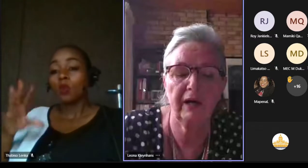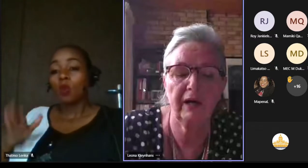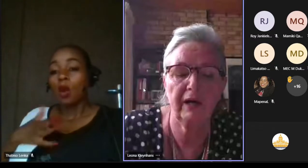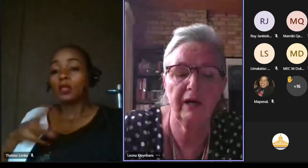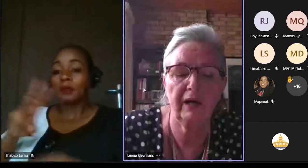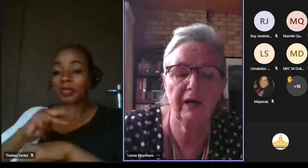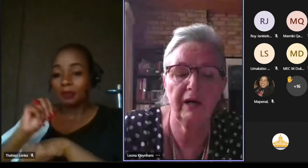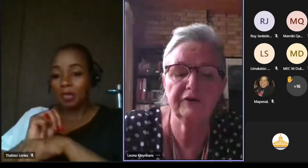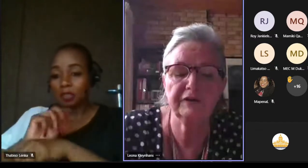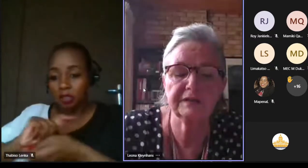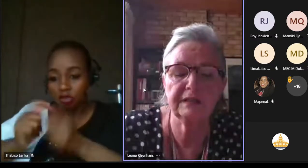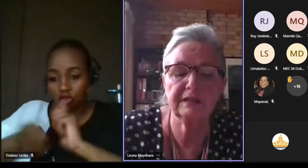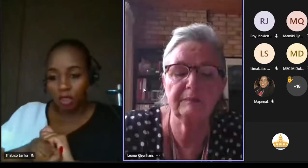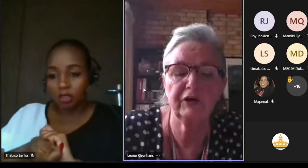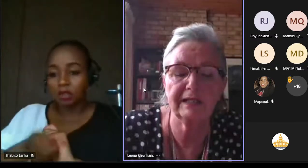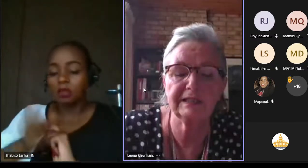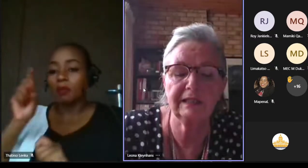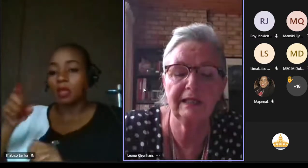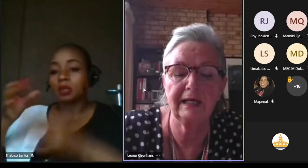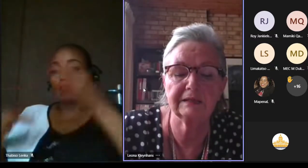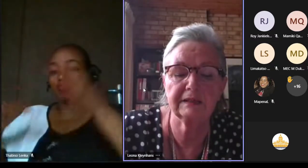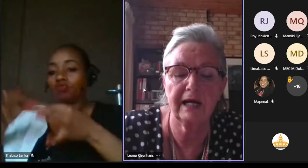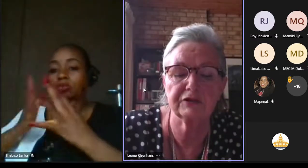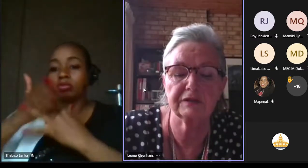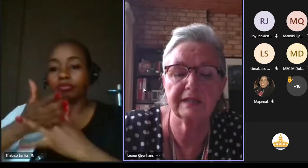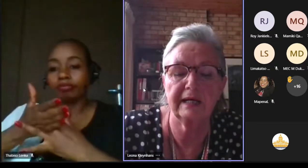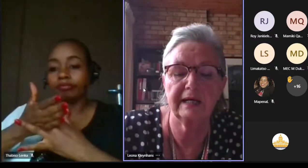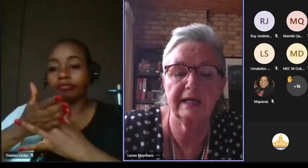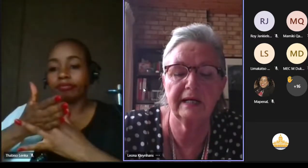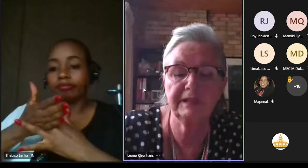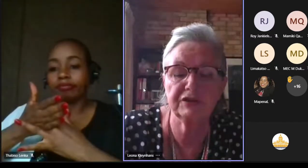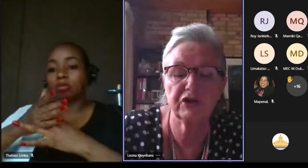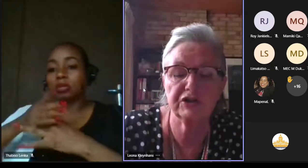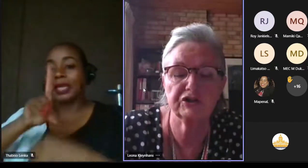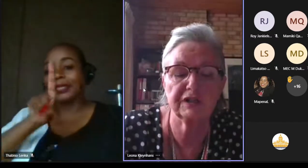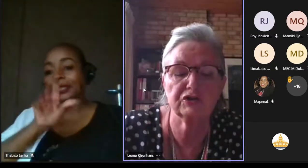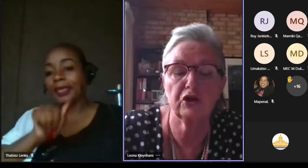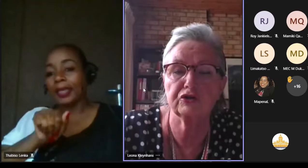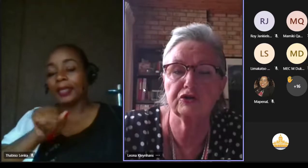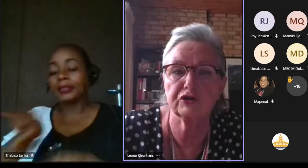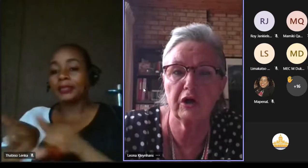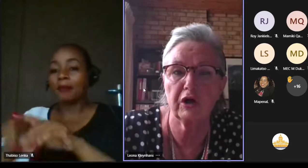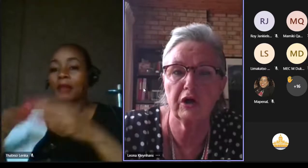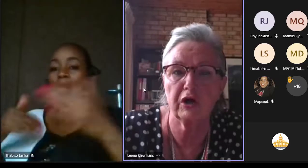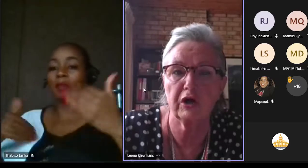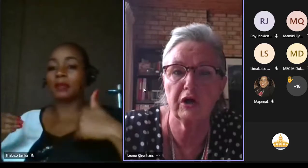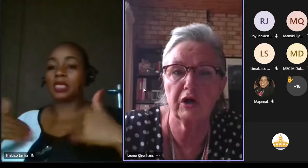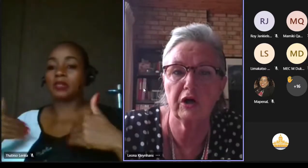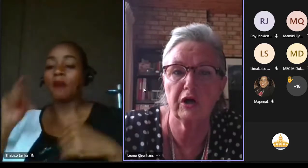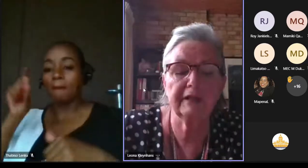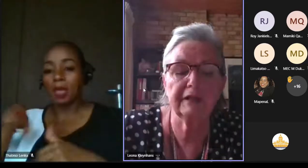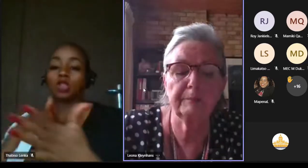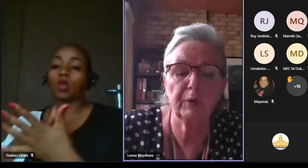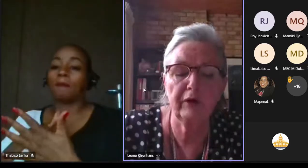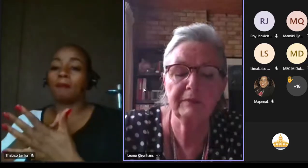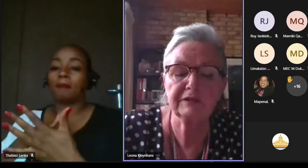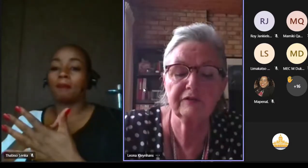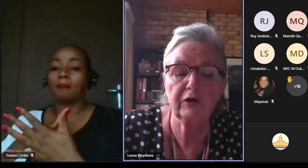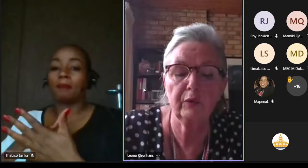Firstly, political interference in democratically elected councils and administrations has got to stop. And